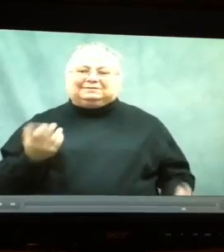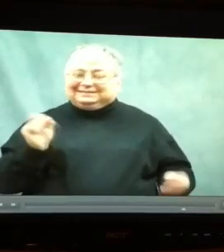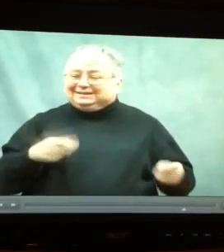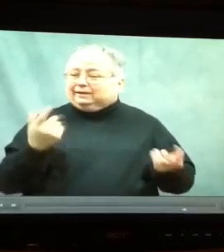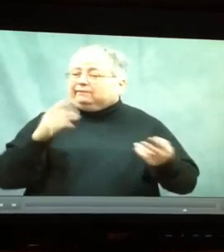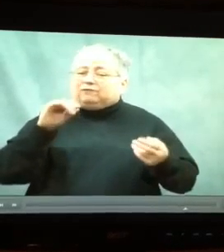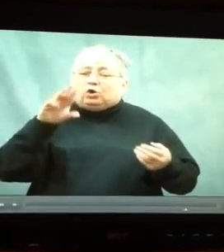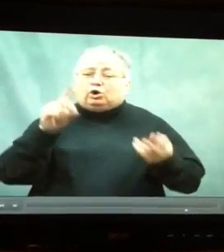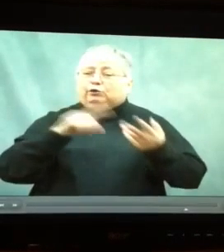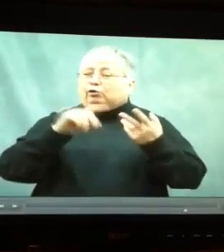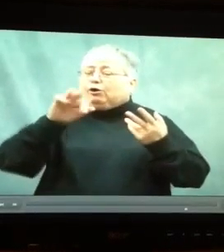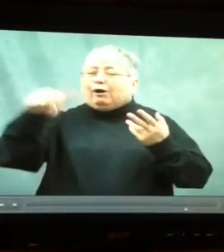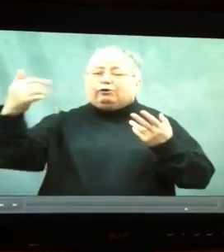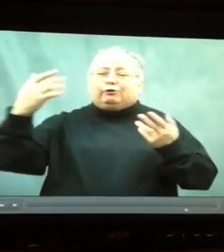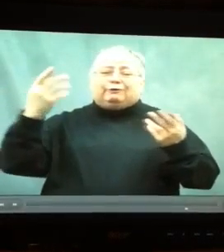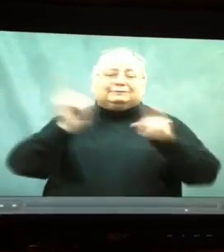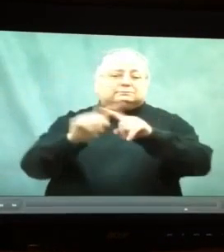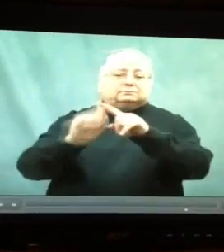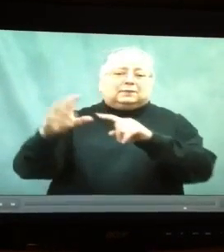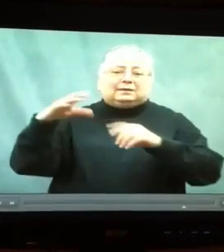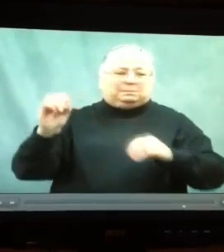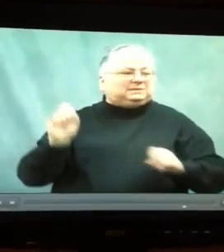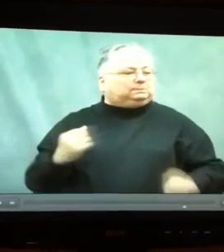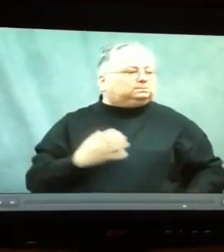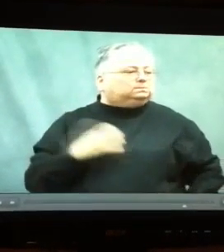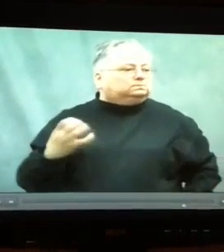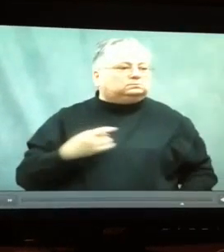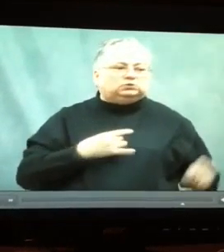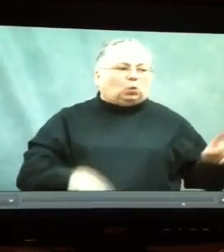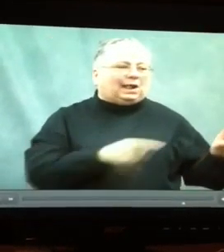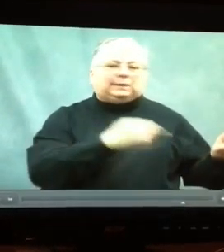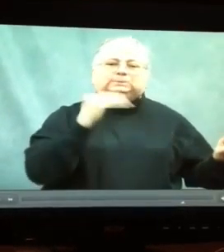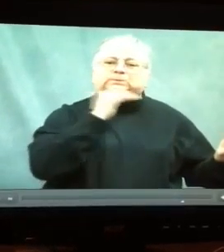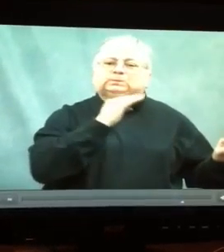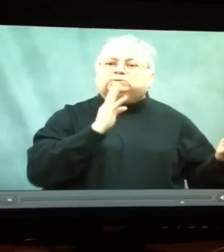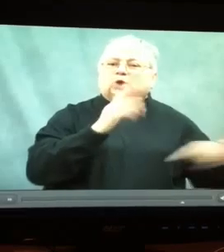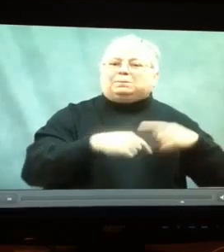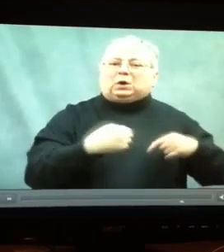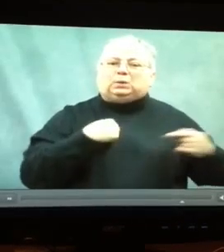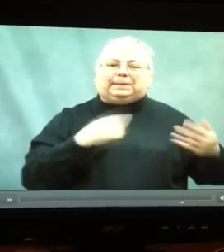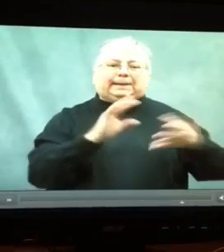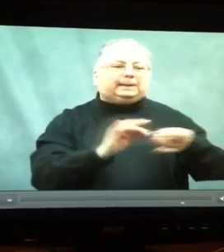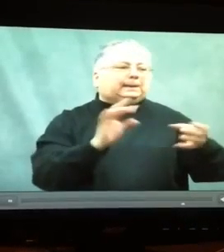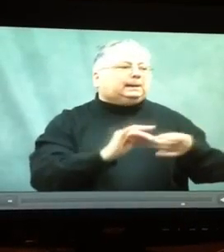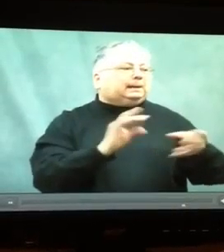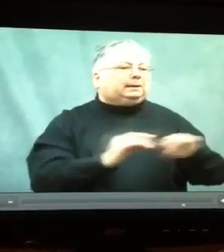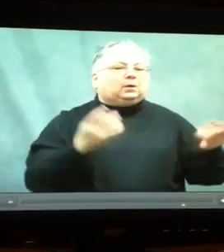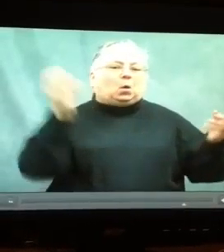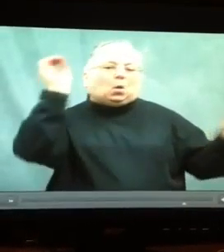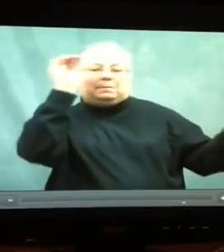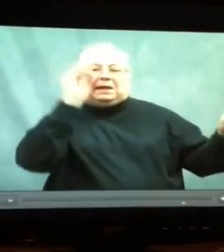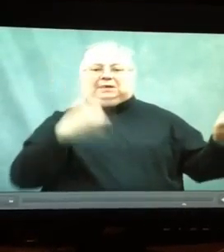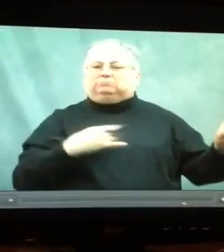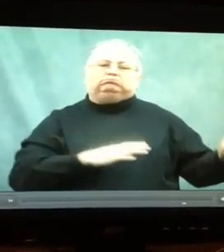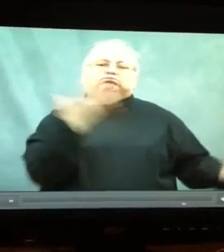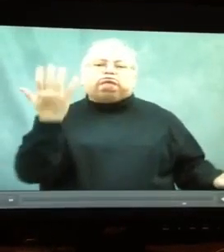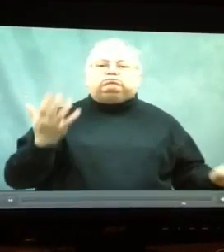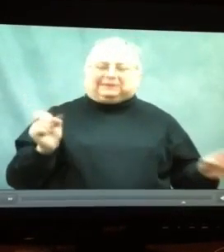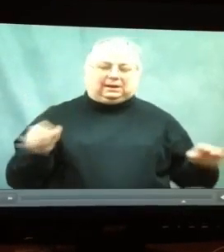they get mad and they can shut down my site. This is just all the different things that people are worried about. Like, someone can lie and say that they